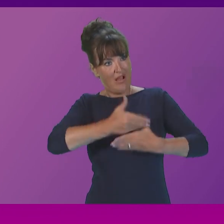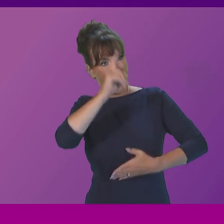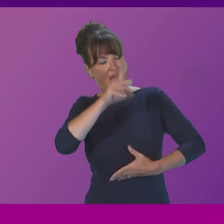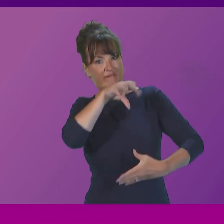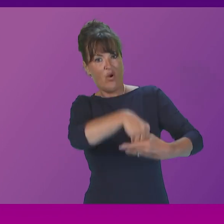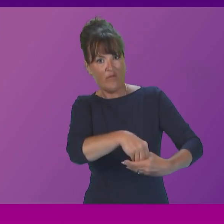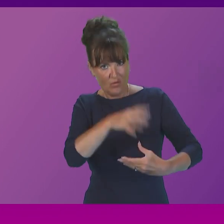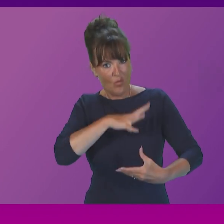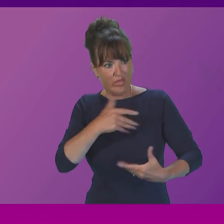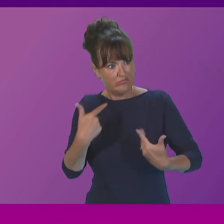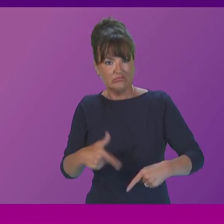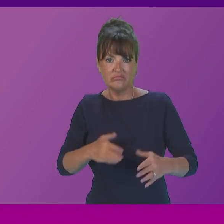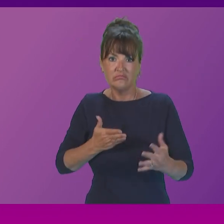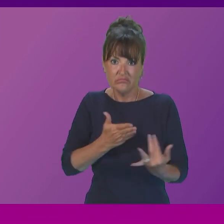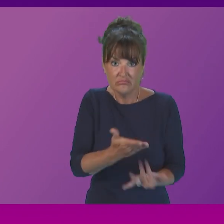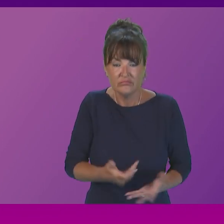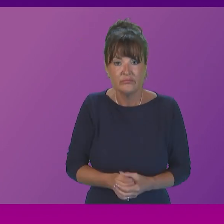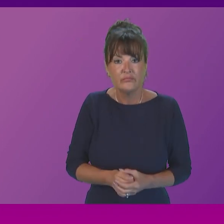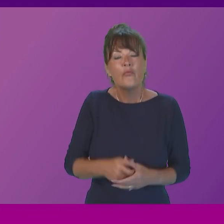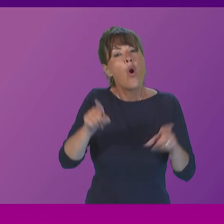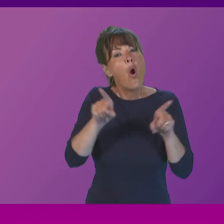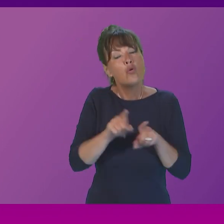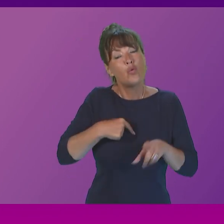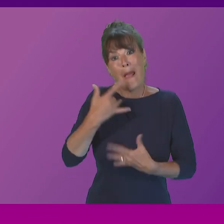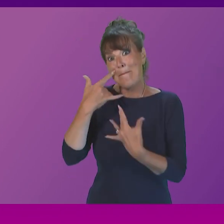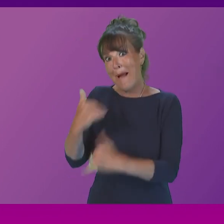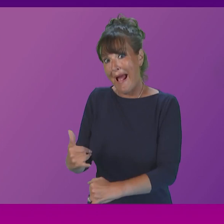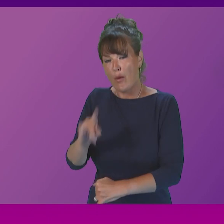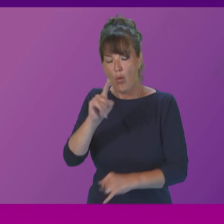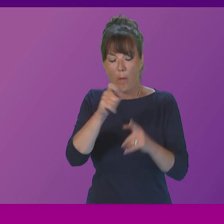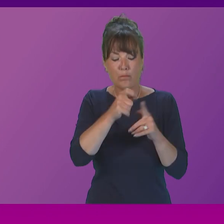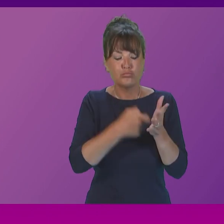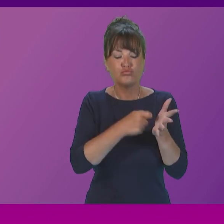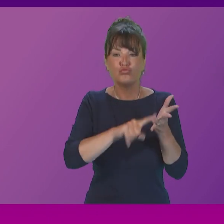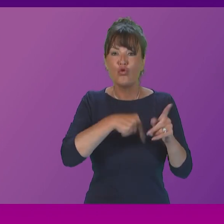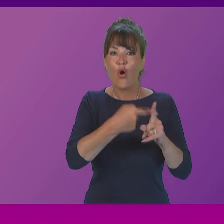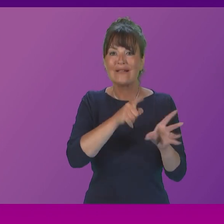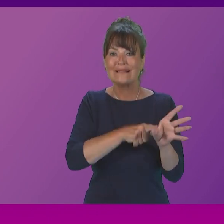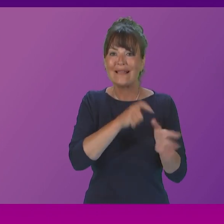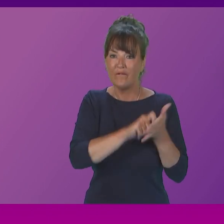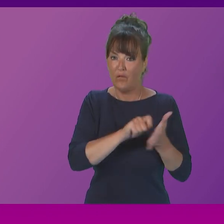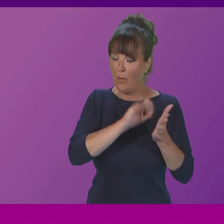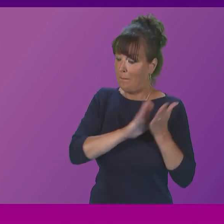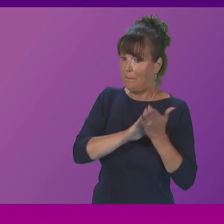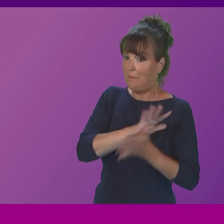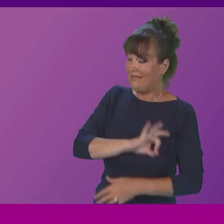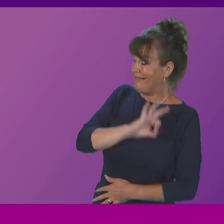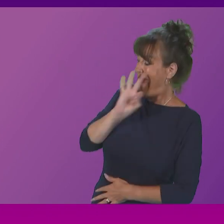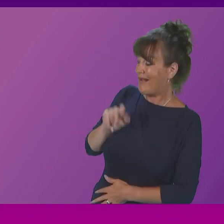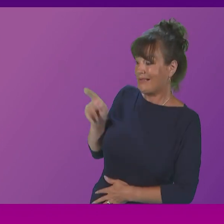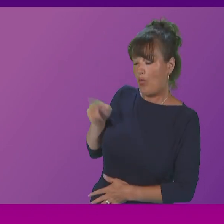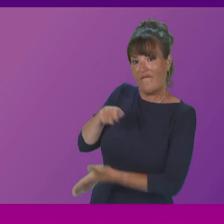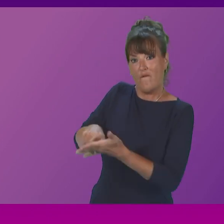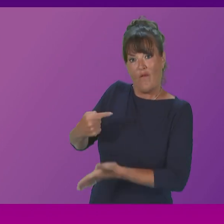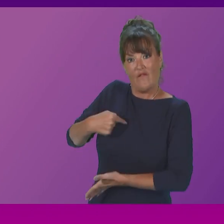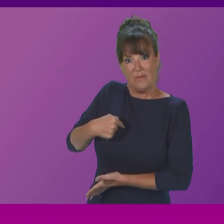at we're currently piloting a proxy voting scheme, which will be permanently introduced in due course, and that will cover parental leave, illness